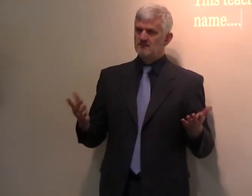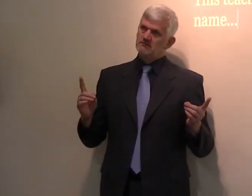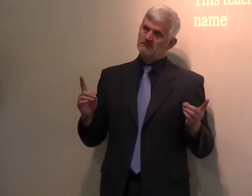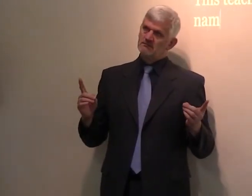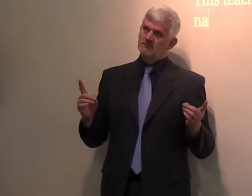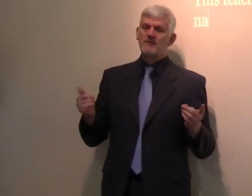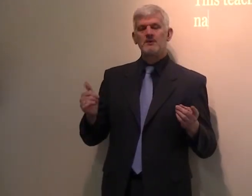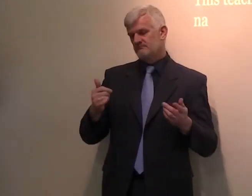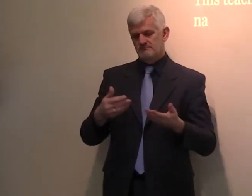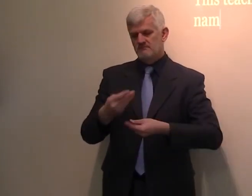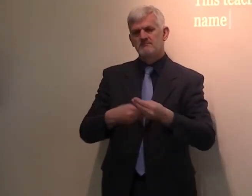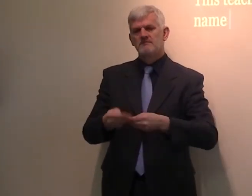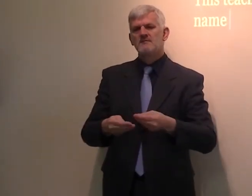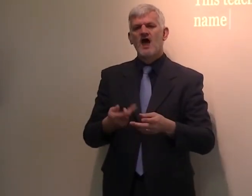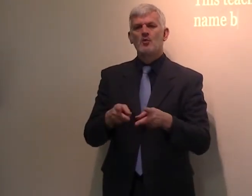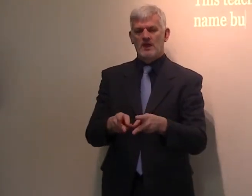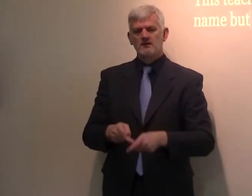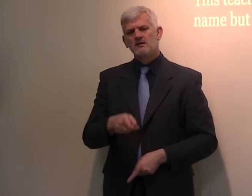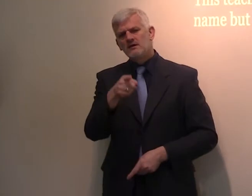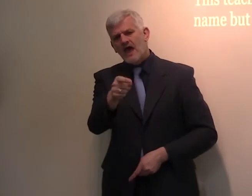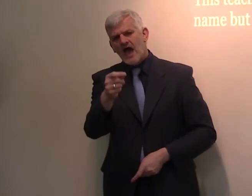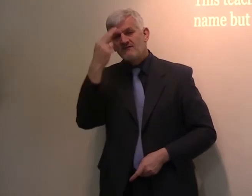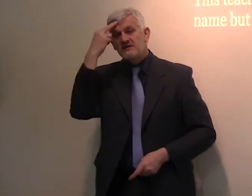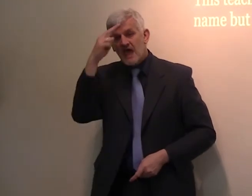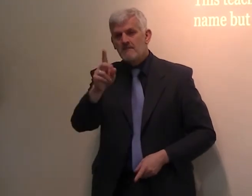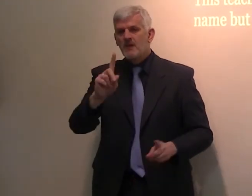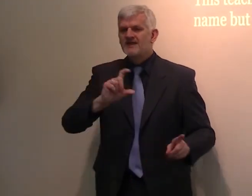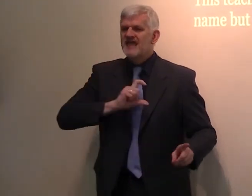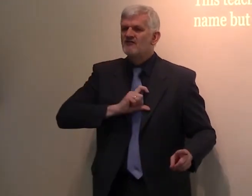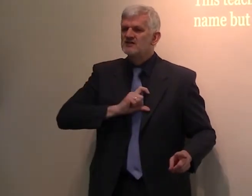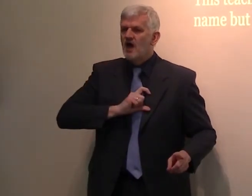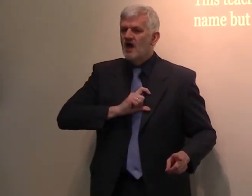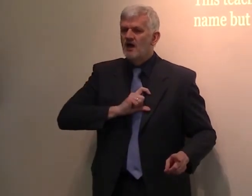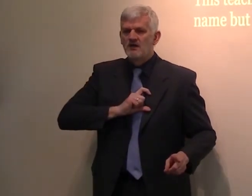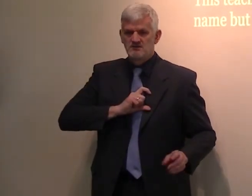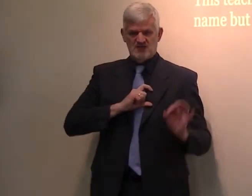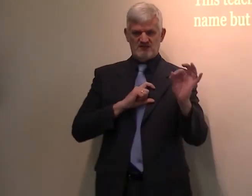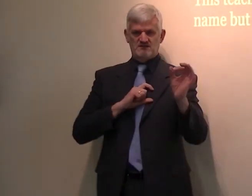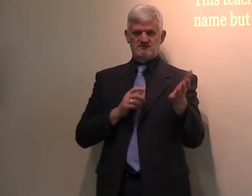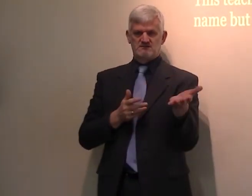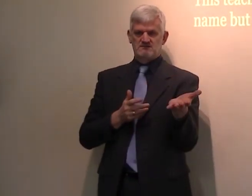character. What is the difference? Reputation is what people think about you and